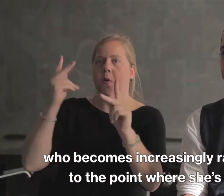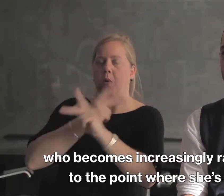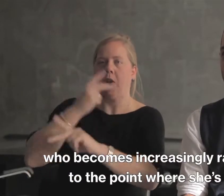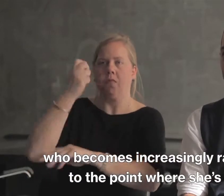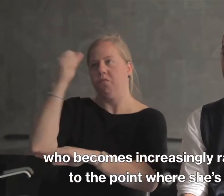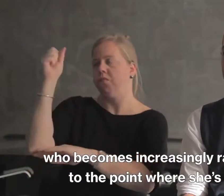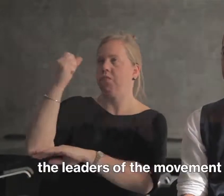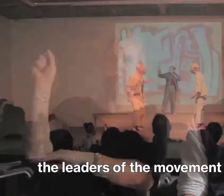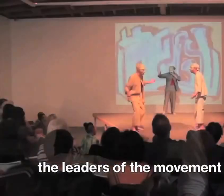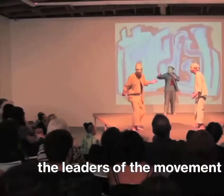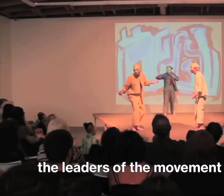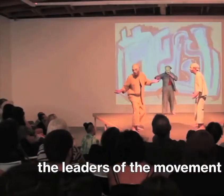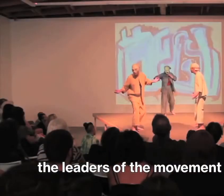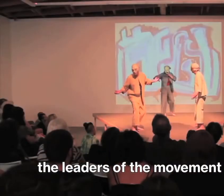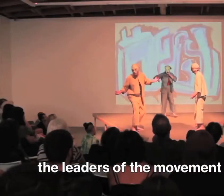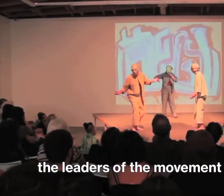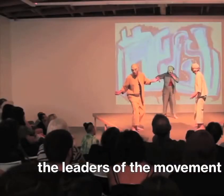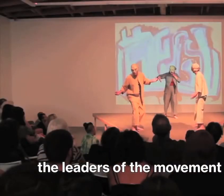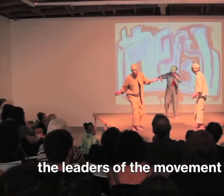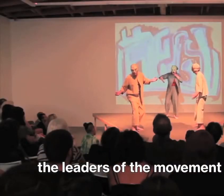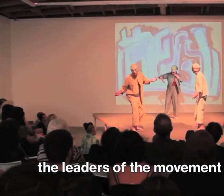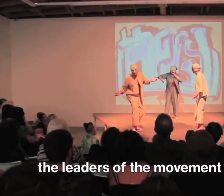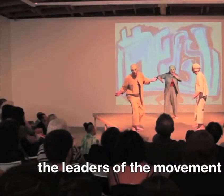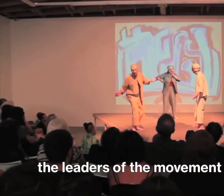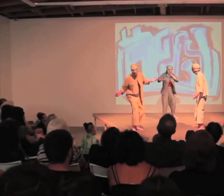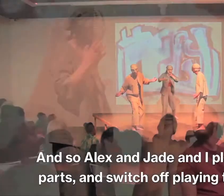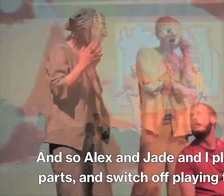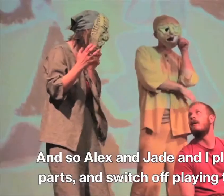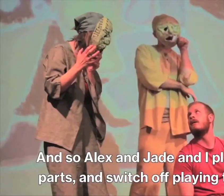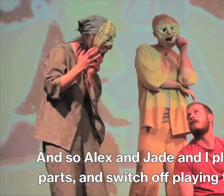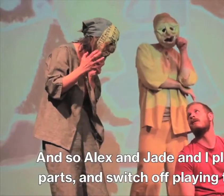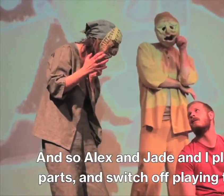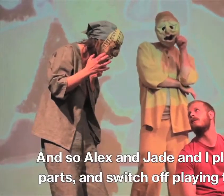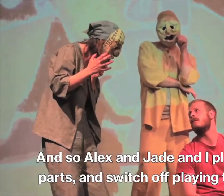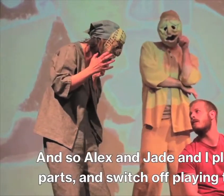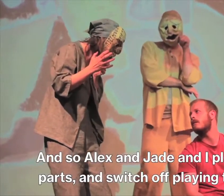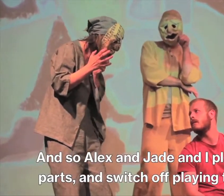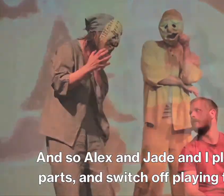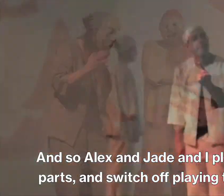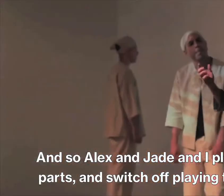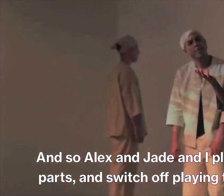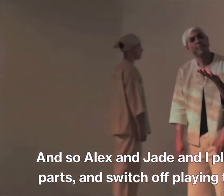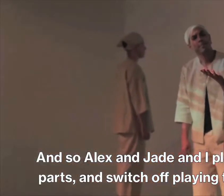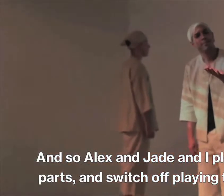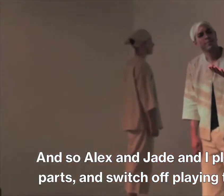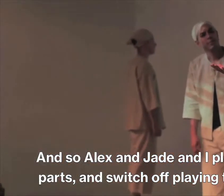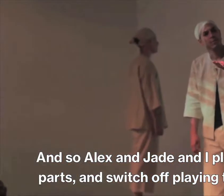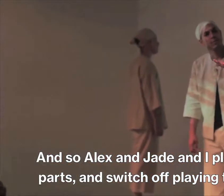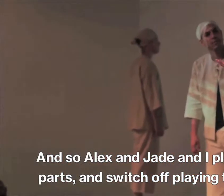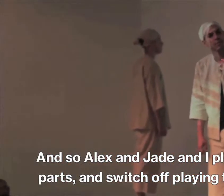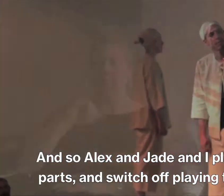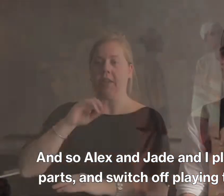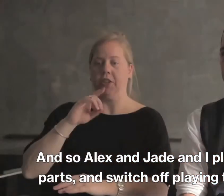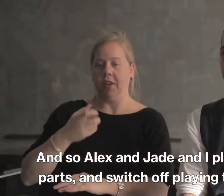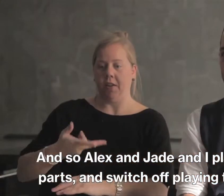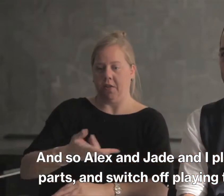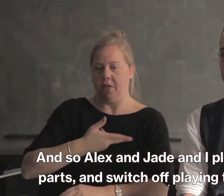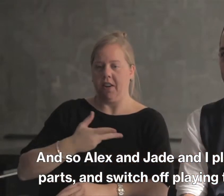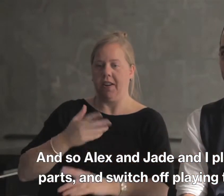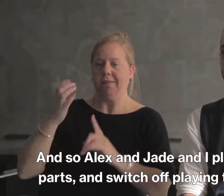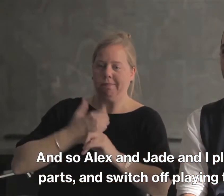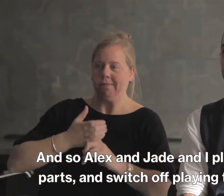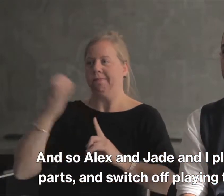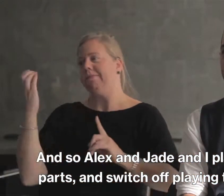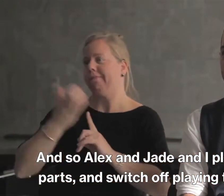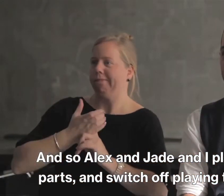point where she's one of the leaders of the movement in her town. And so Alex and Jade and I play all of the parts,